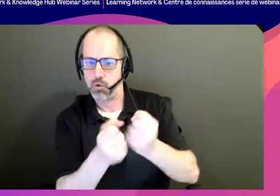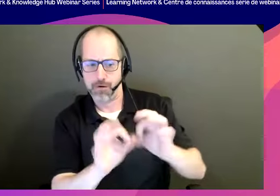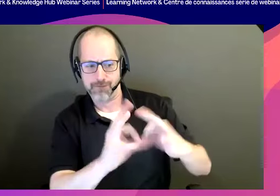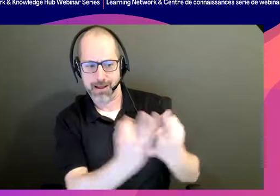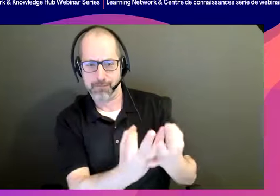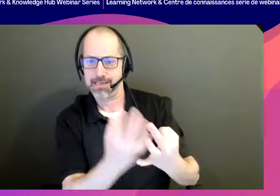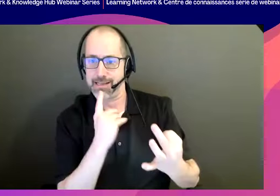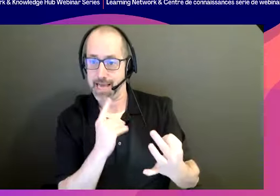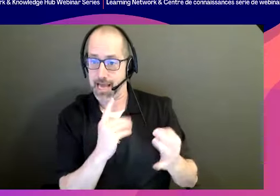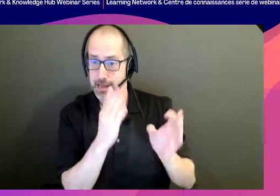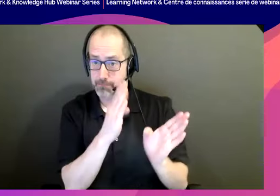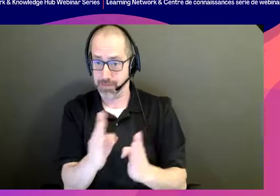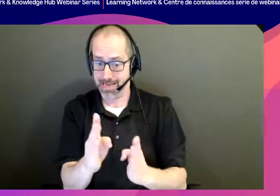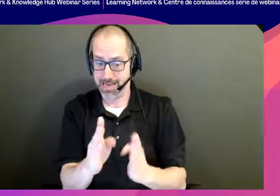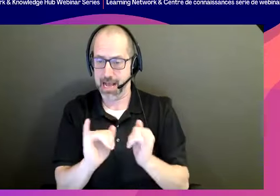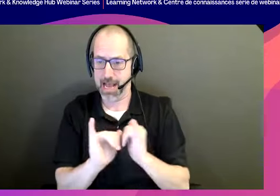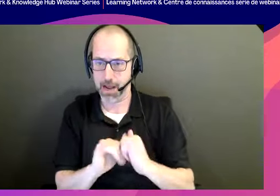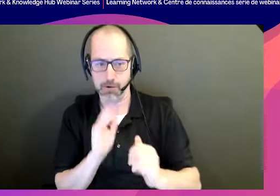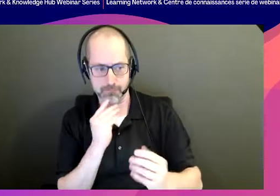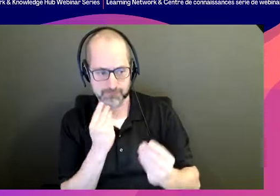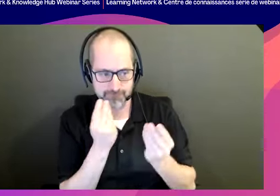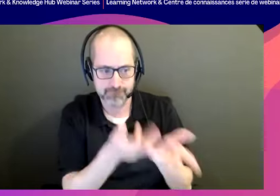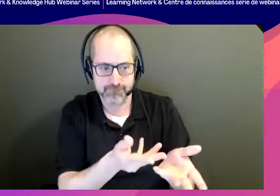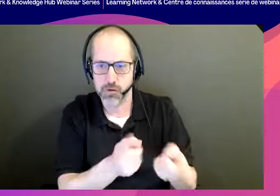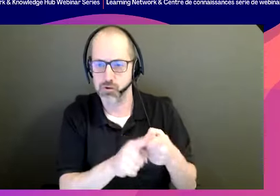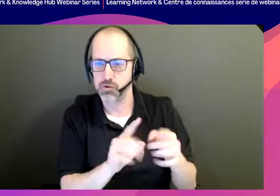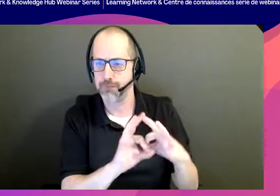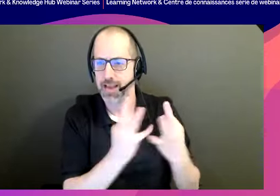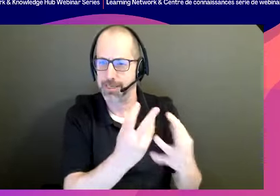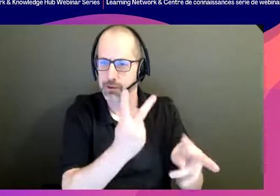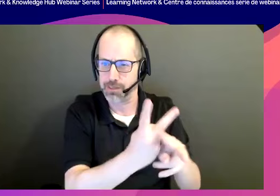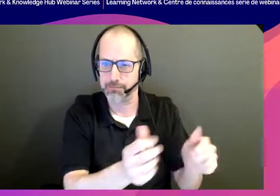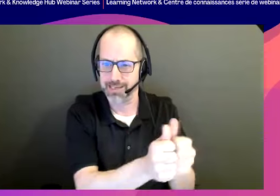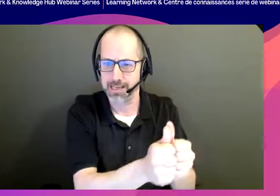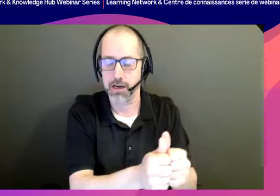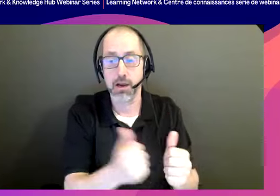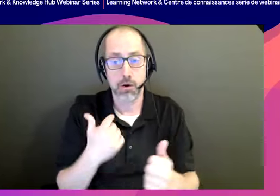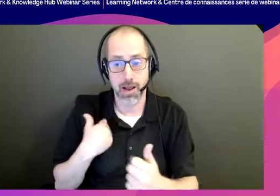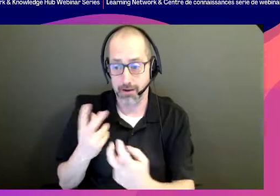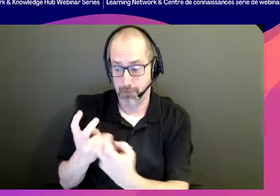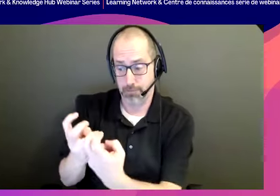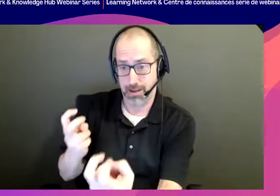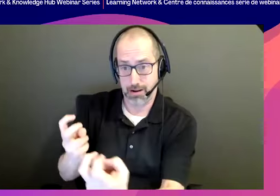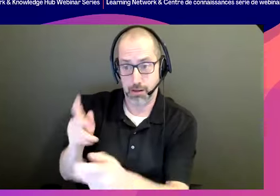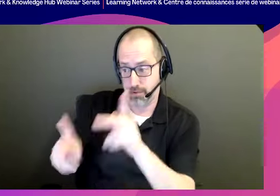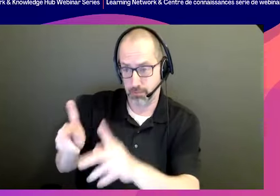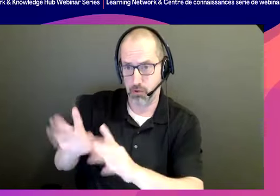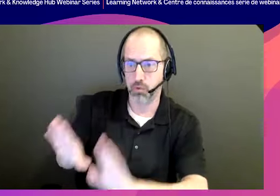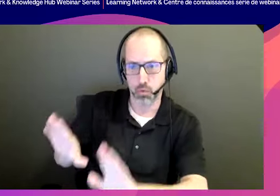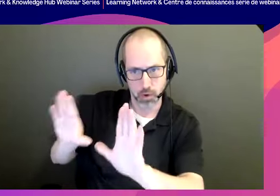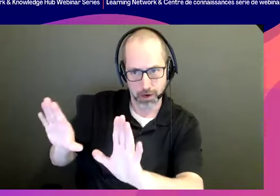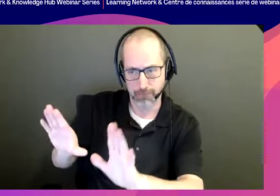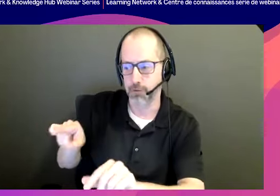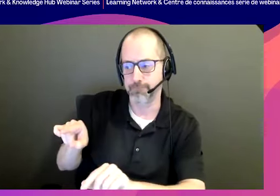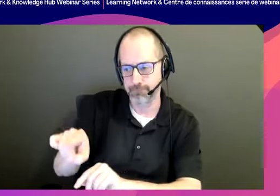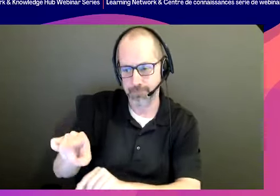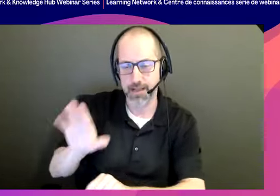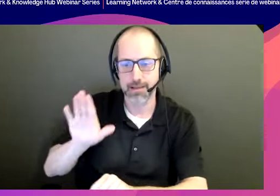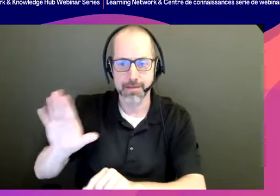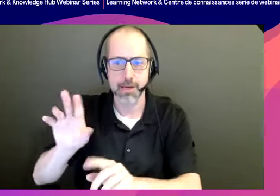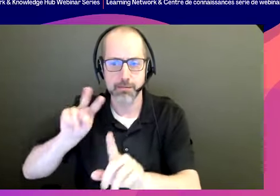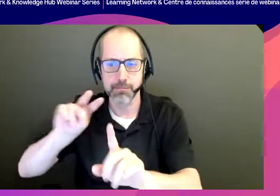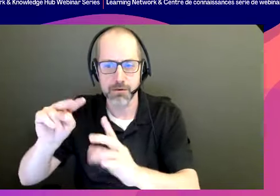to keep families together. I'll be drawing on these amazing panelists that are joining us today to give their perspectives from a